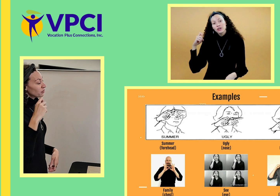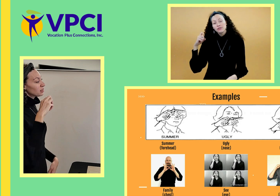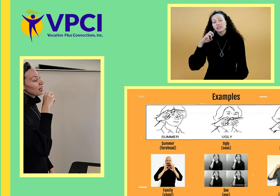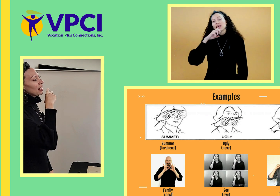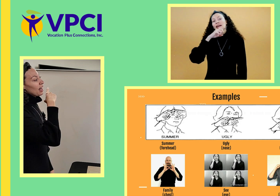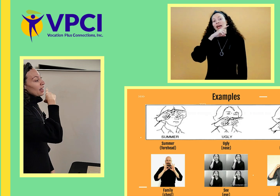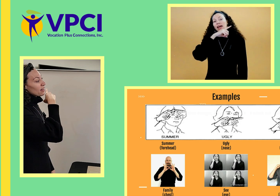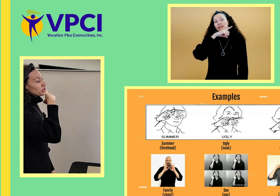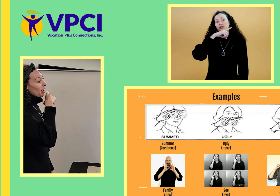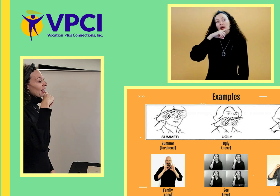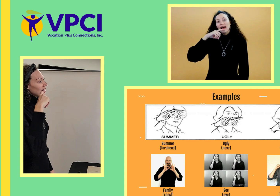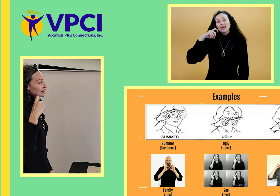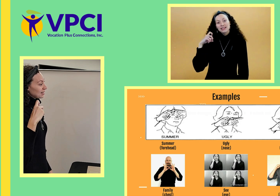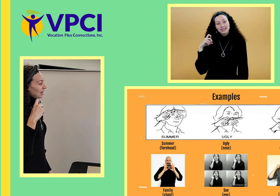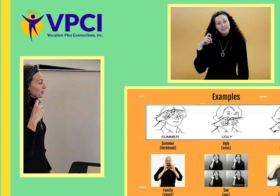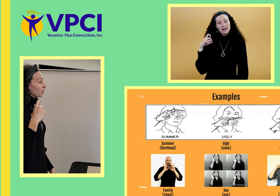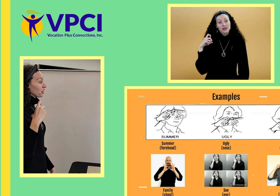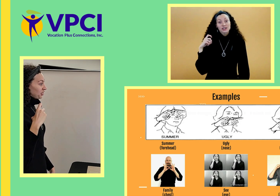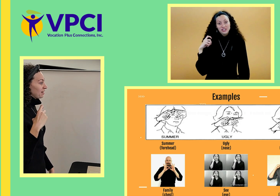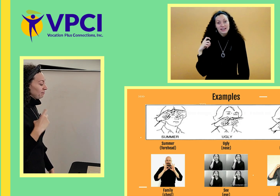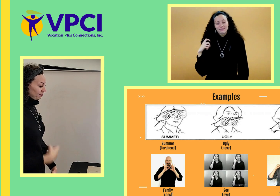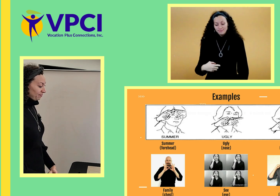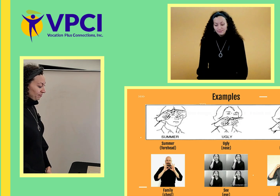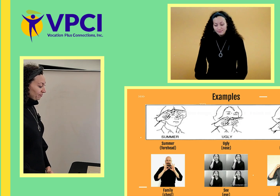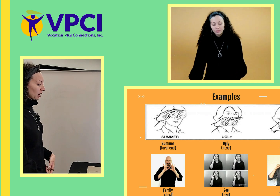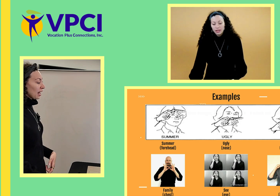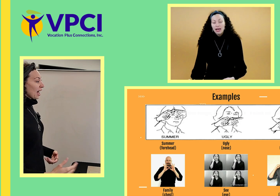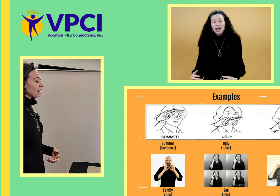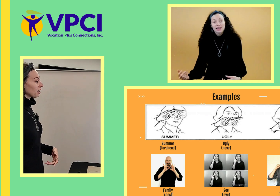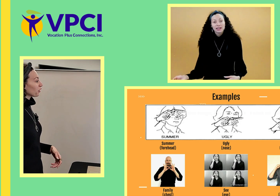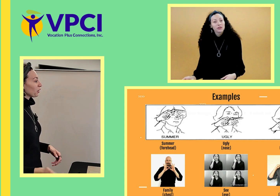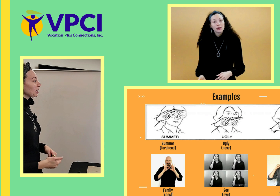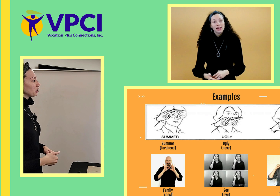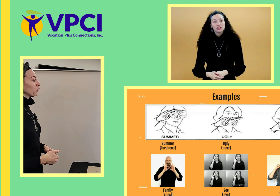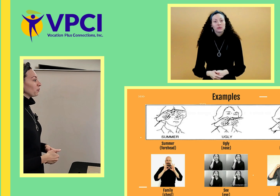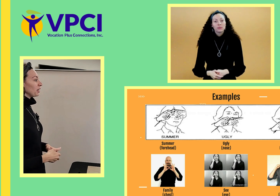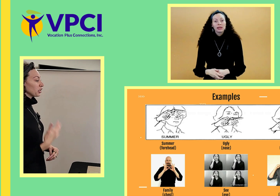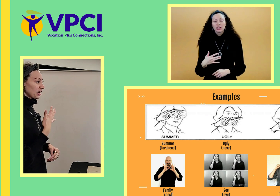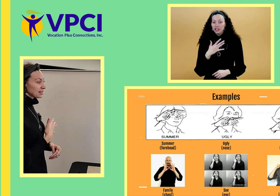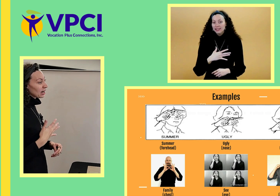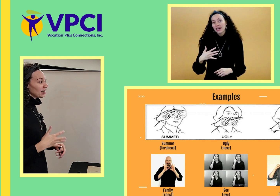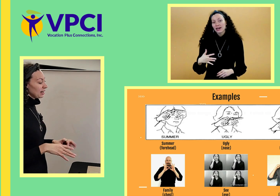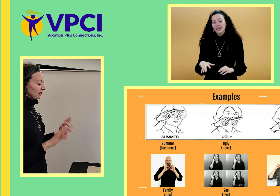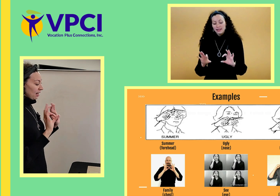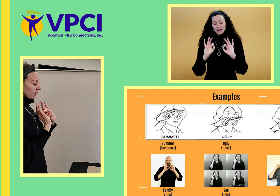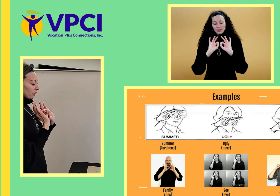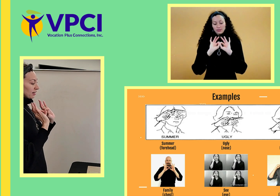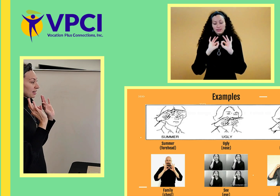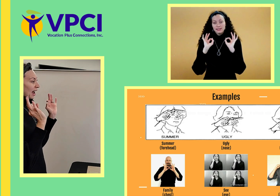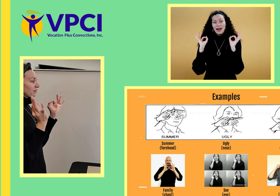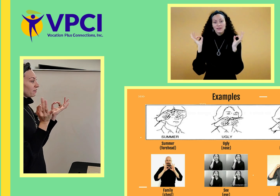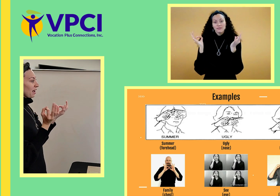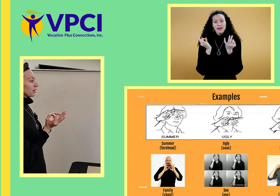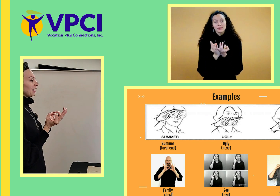your nose, and then dry is signed on your chin. And another location would be your chest area.